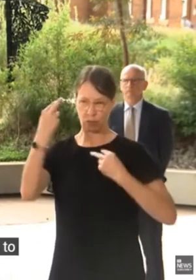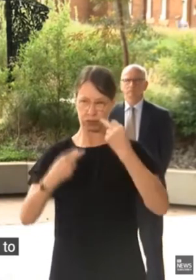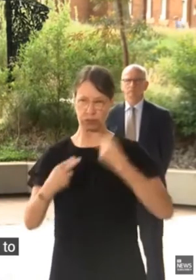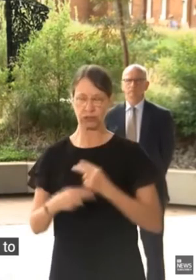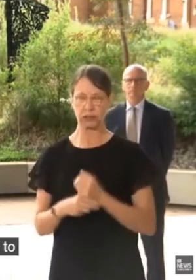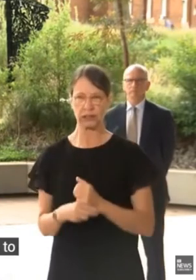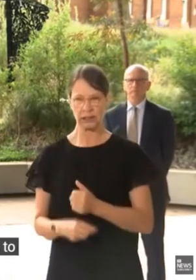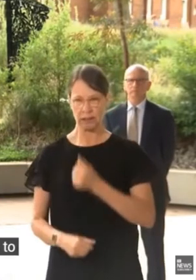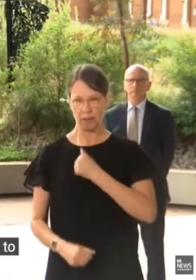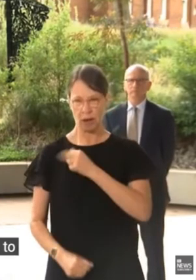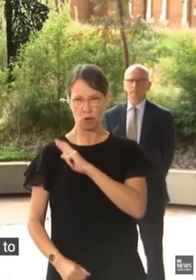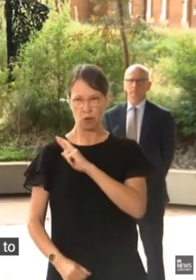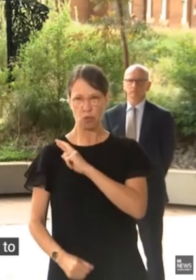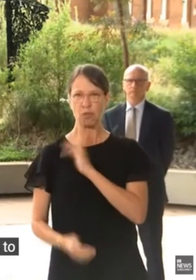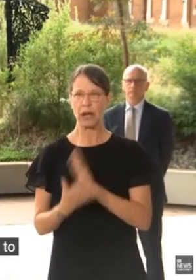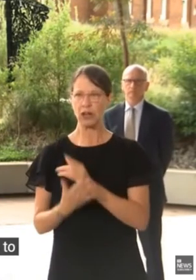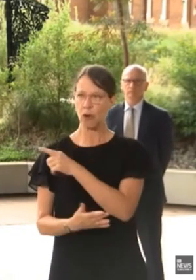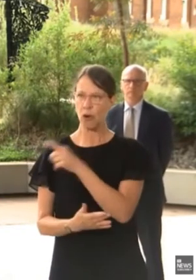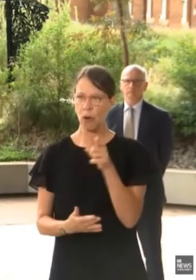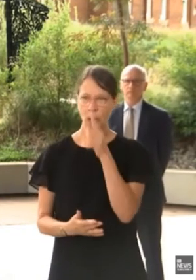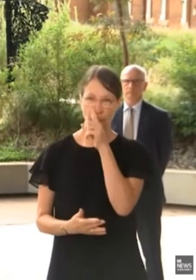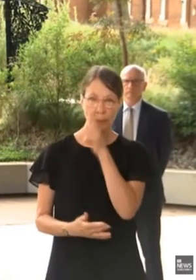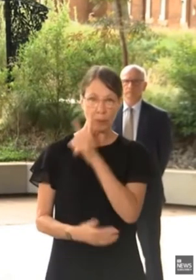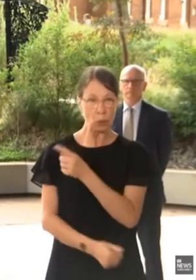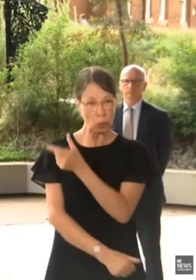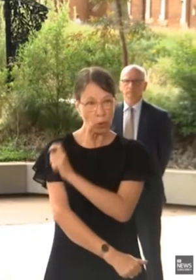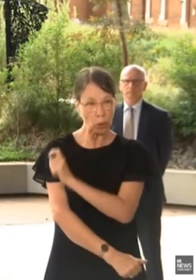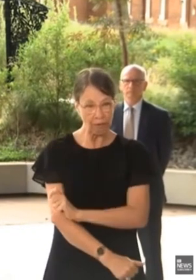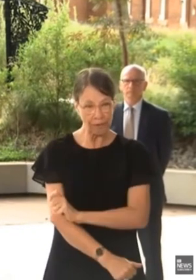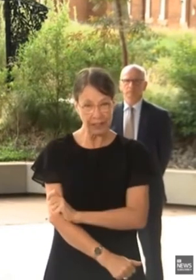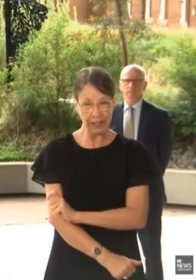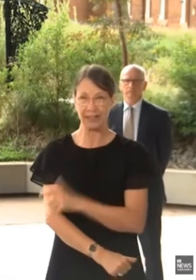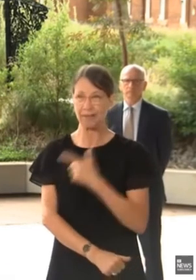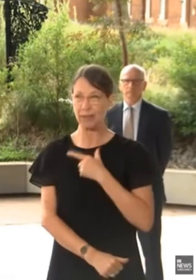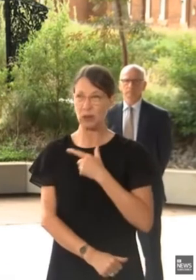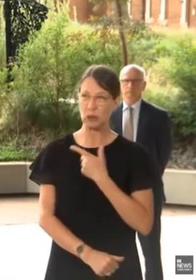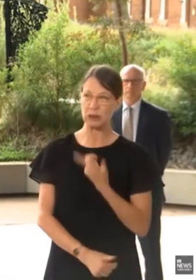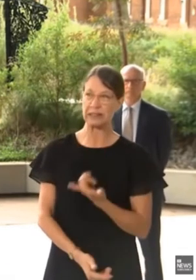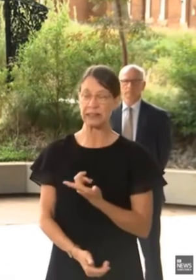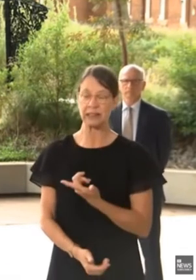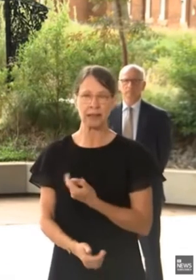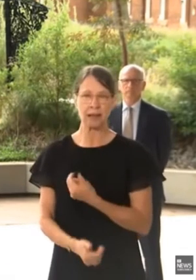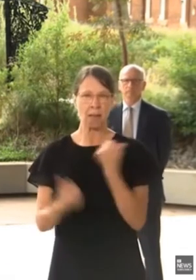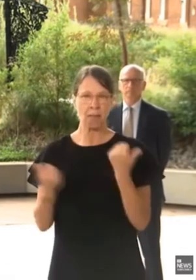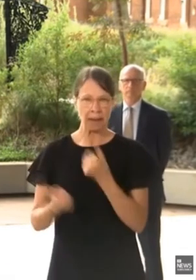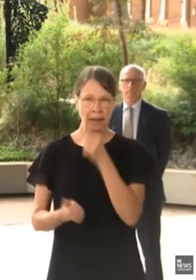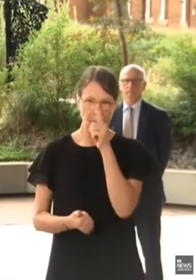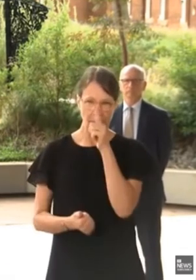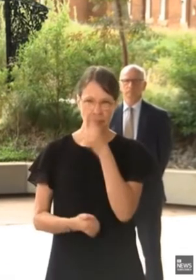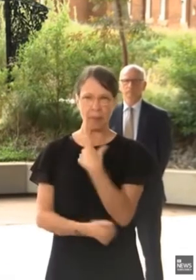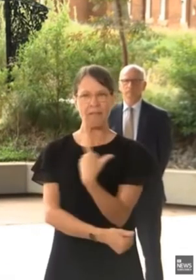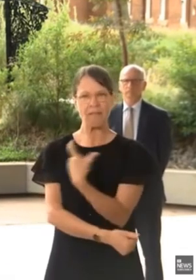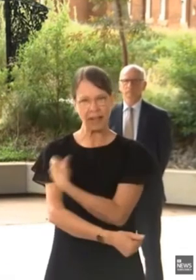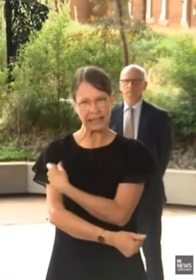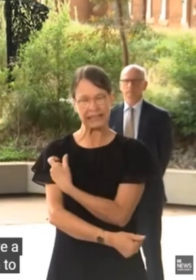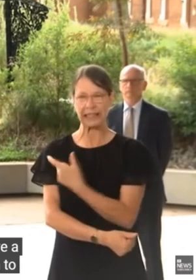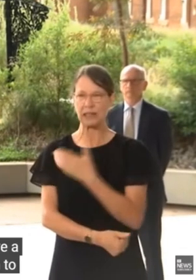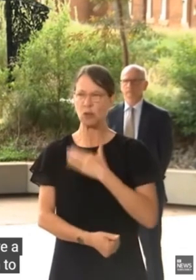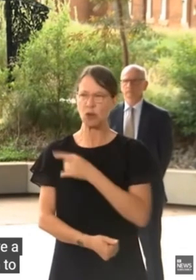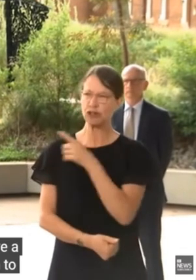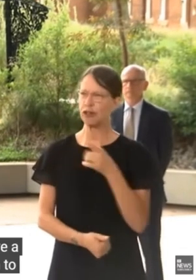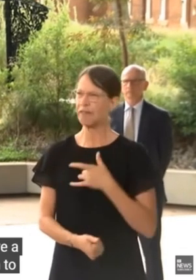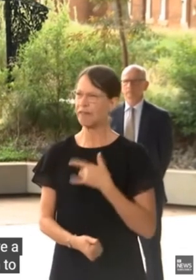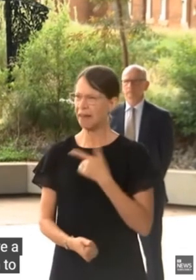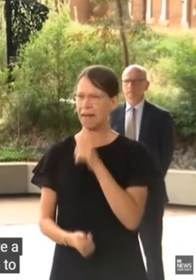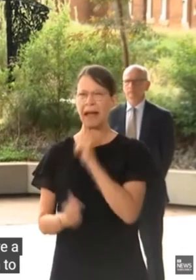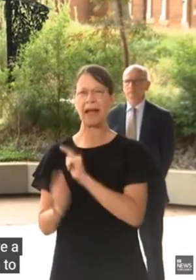instill confidence in our people in the circumstances where we have a highly vaccinated population to go out, to